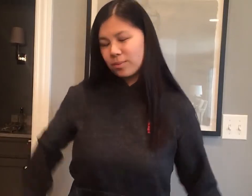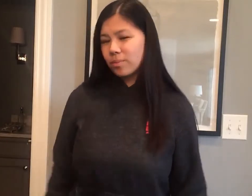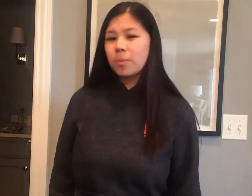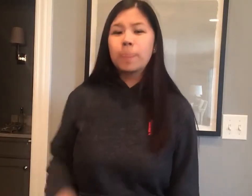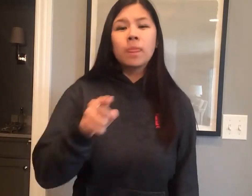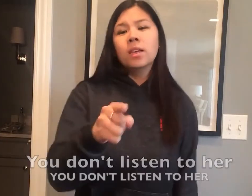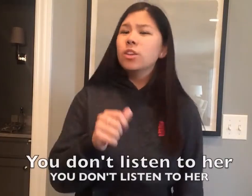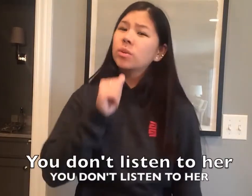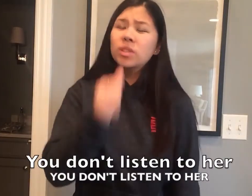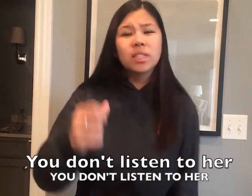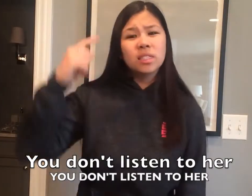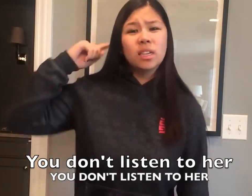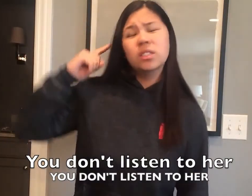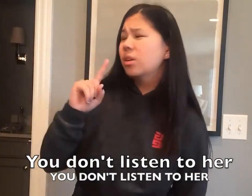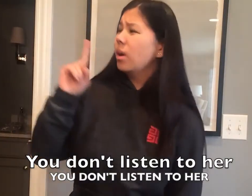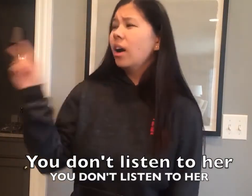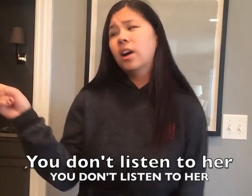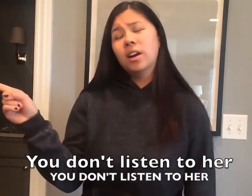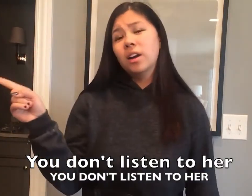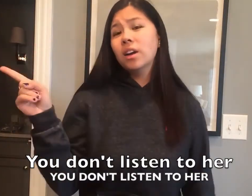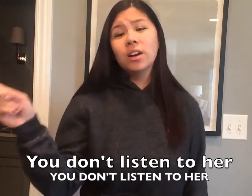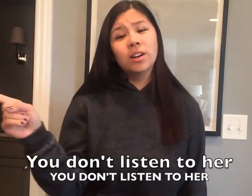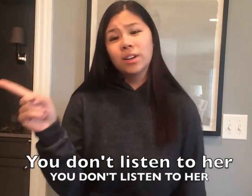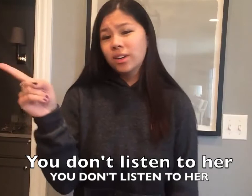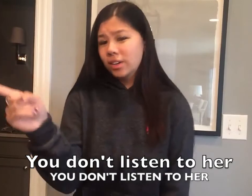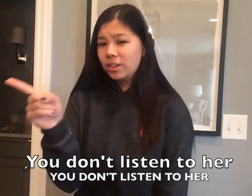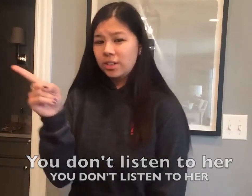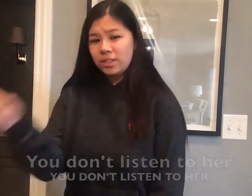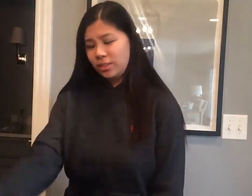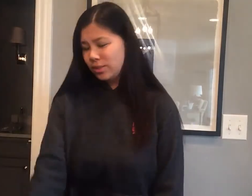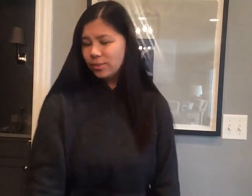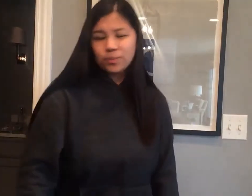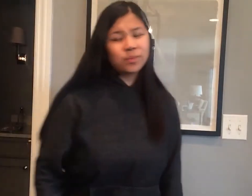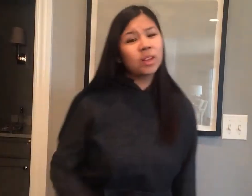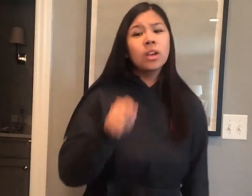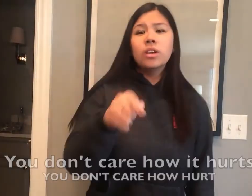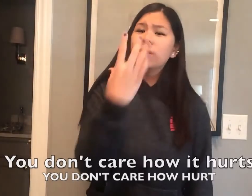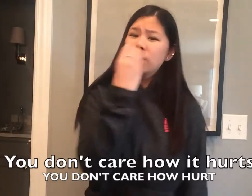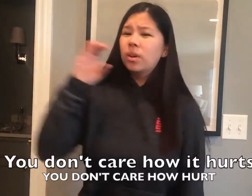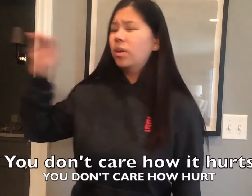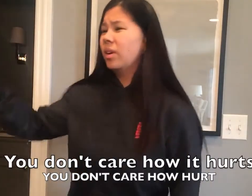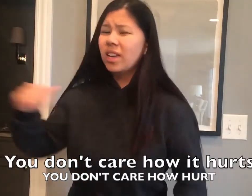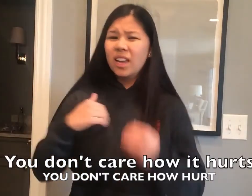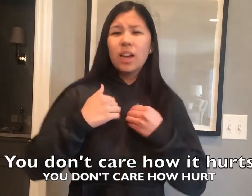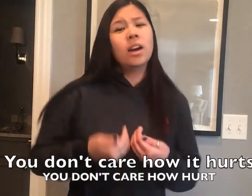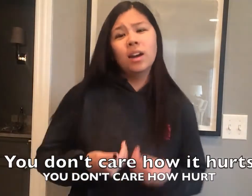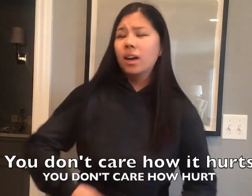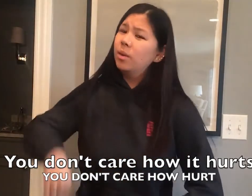You don't listen to her, you don't care how it